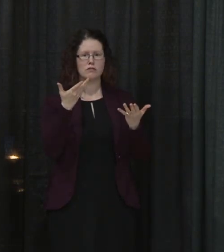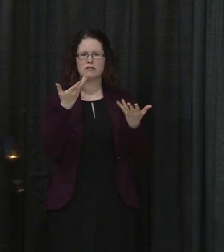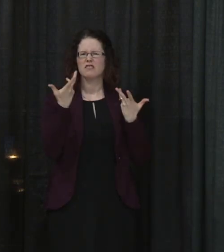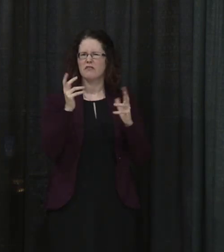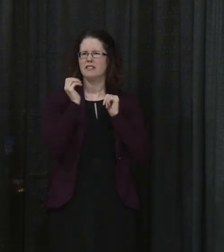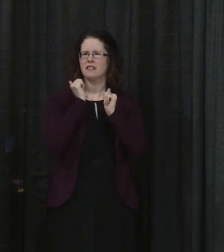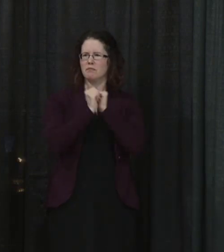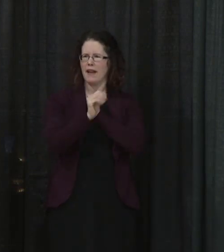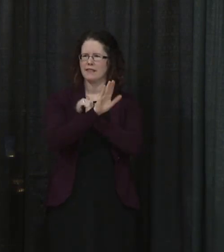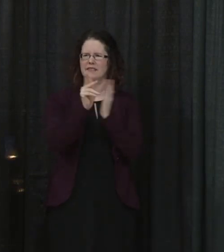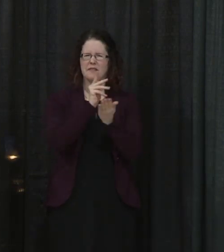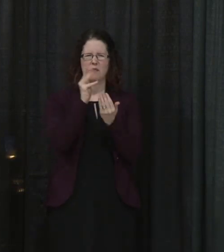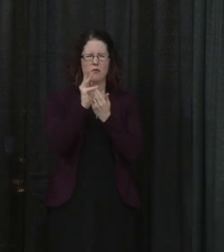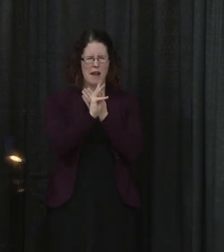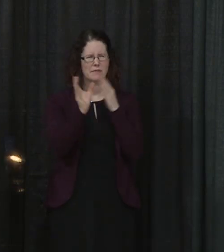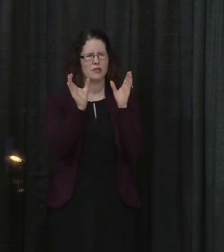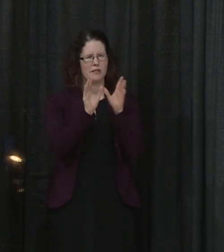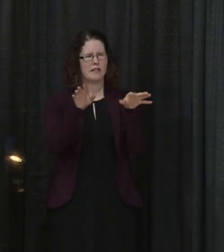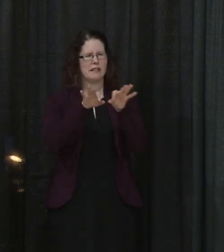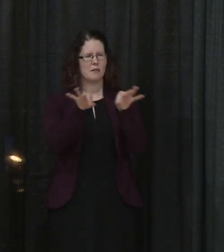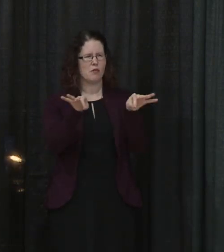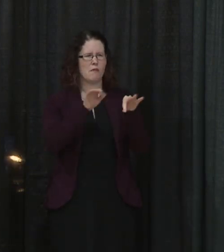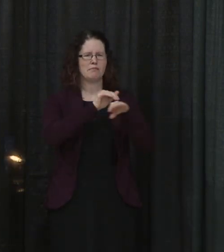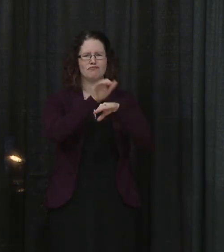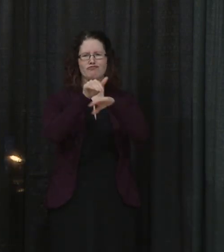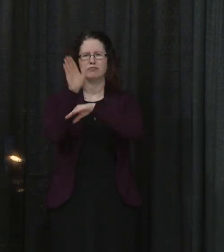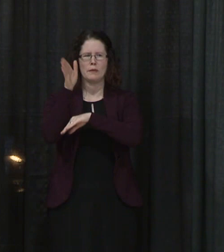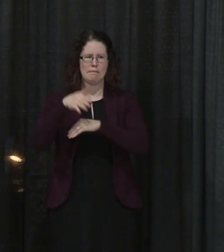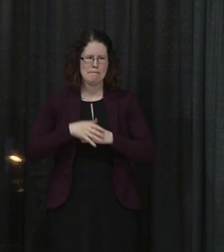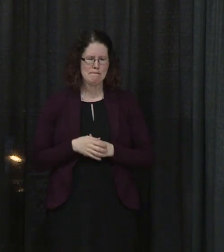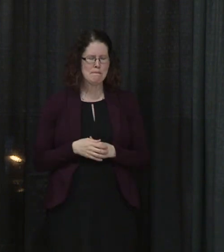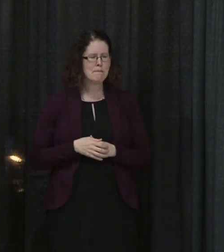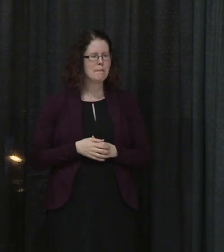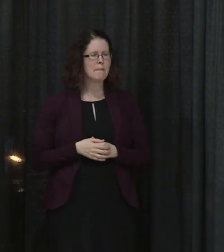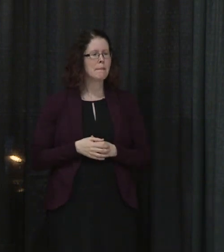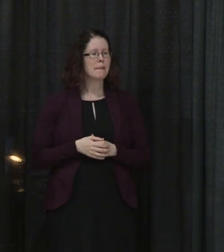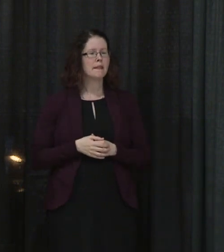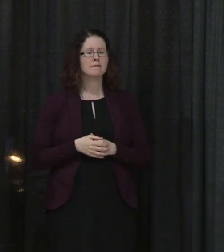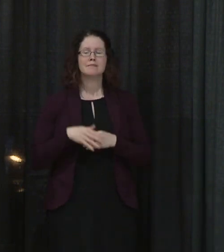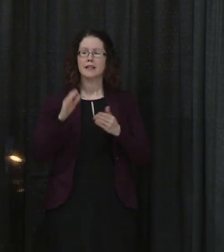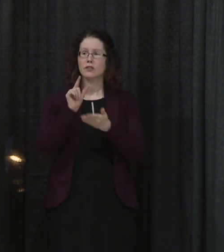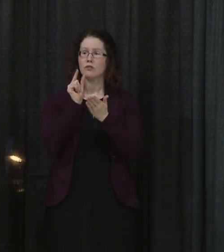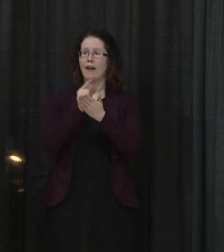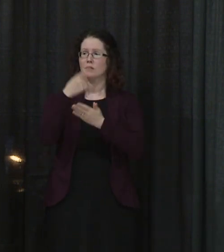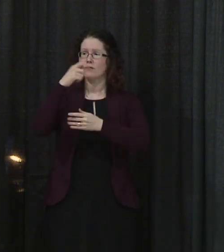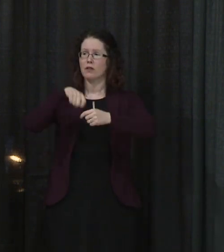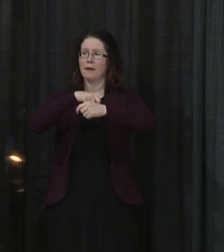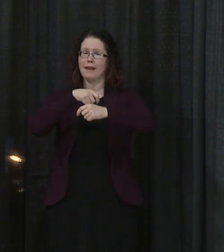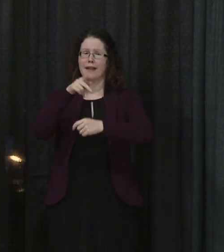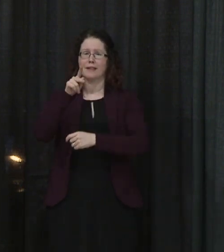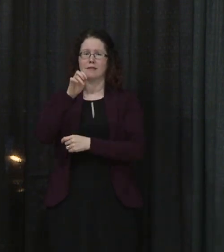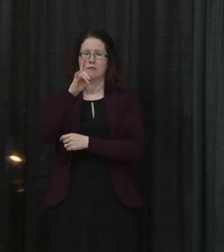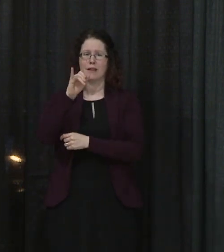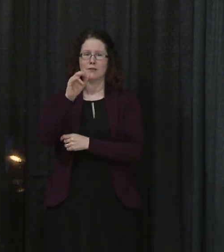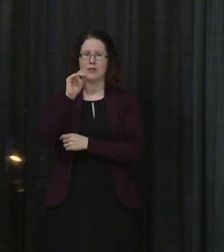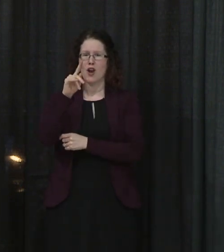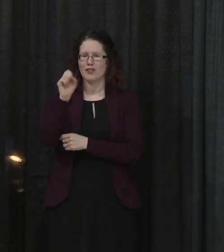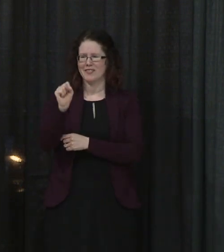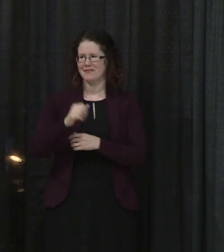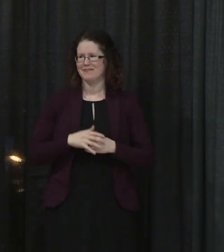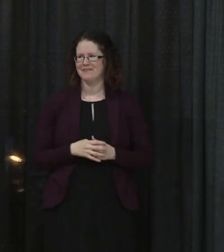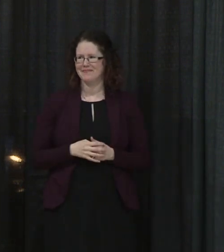to their respective certificates or diplomas. Mr. President, the graduates in Baking and Pastry Arts.